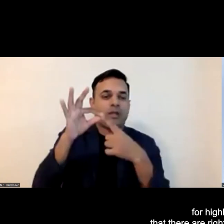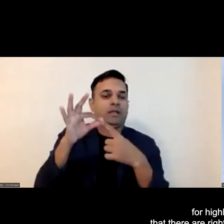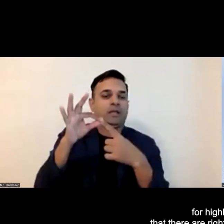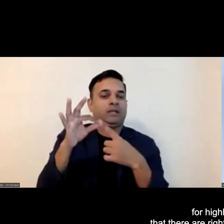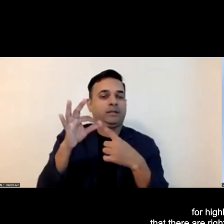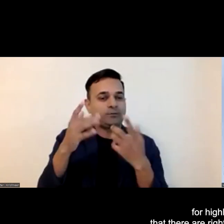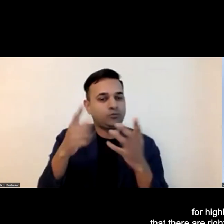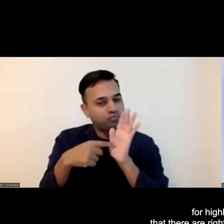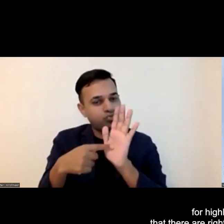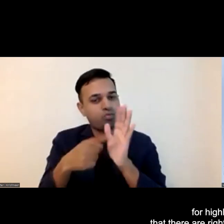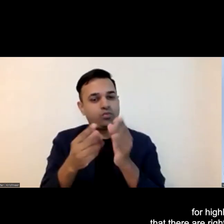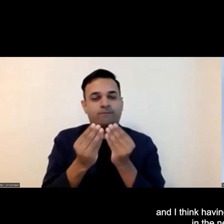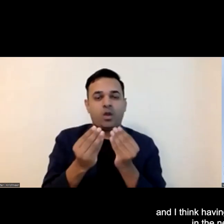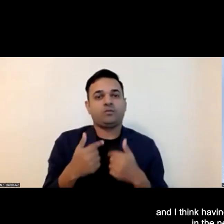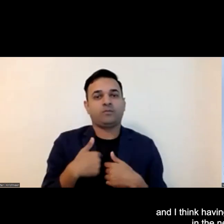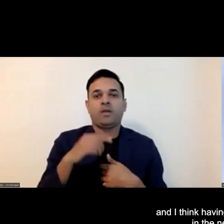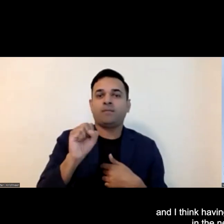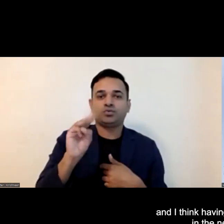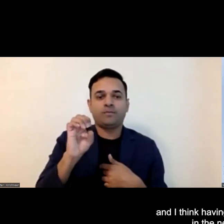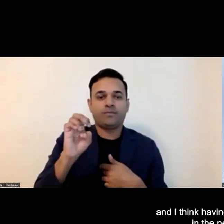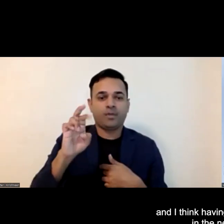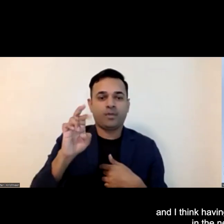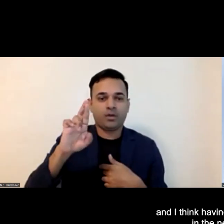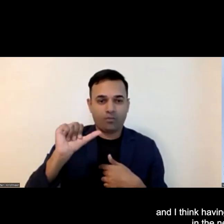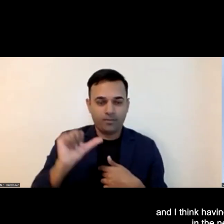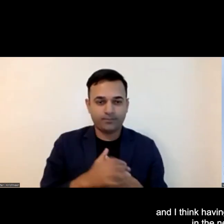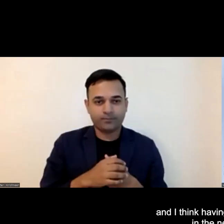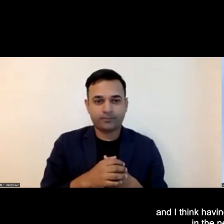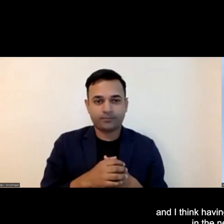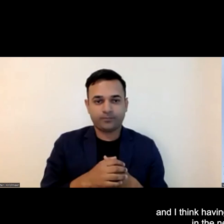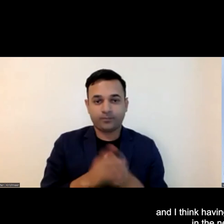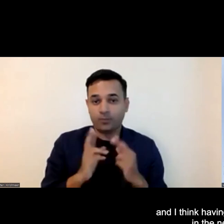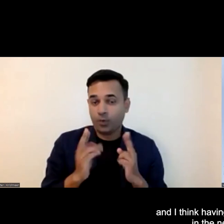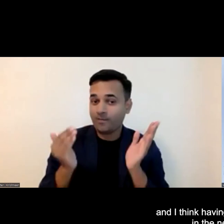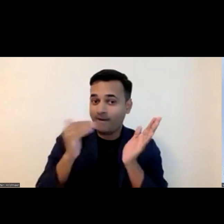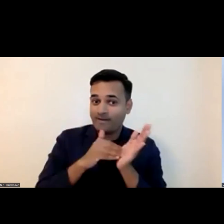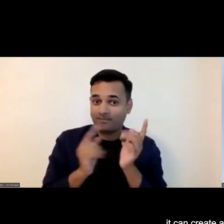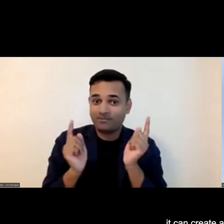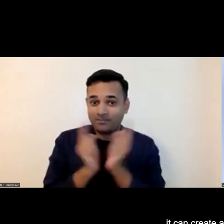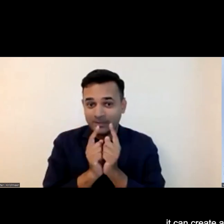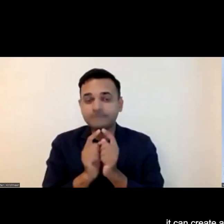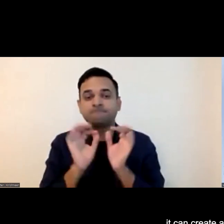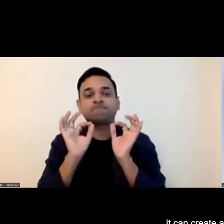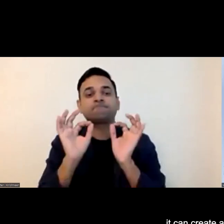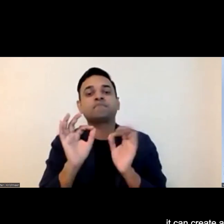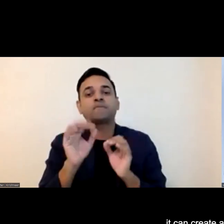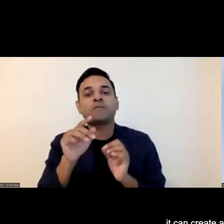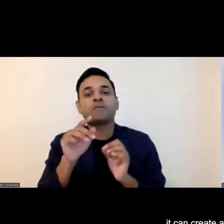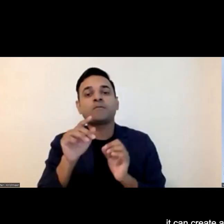there are rights of caregivers. And I think having a network of 150 members in the network, it can, you